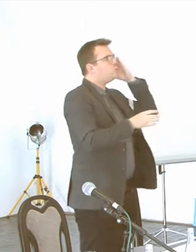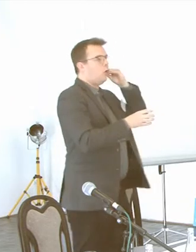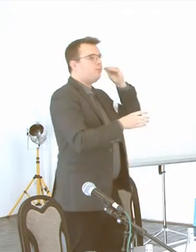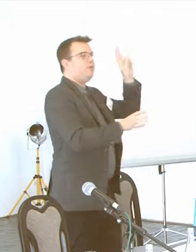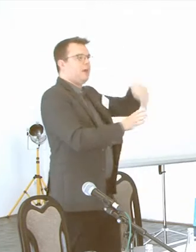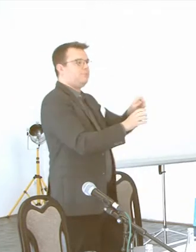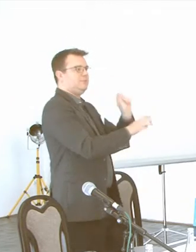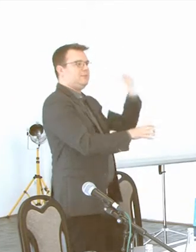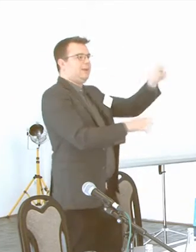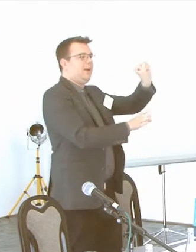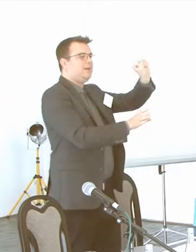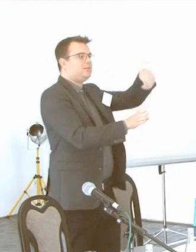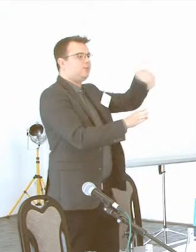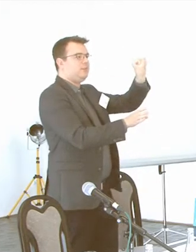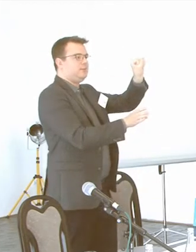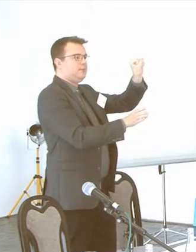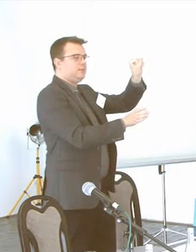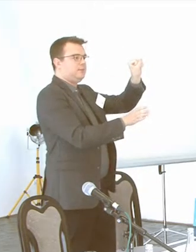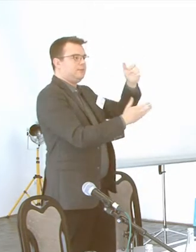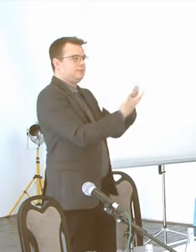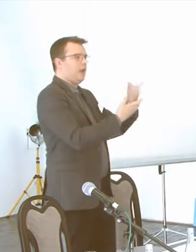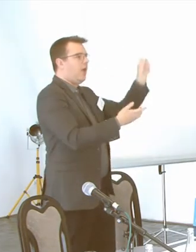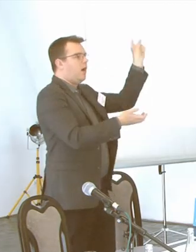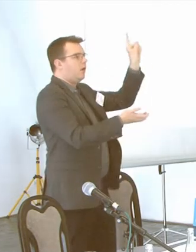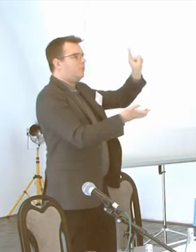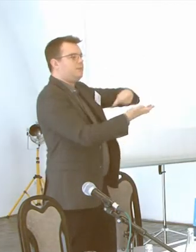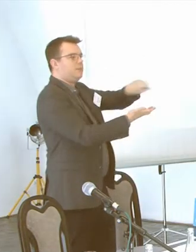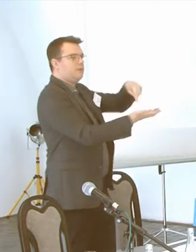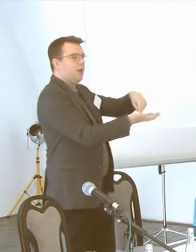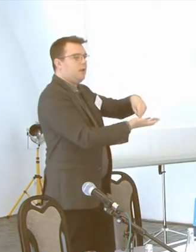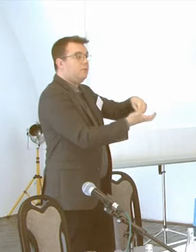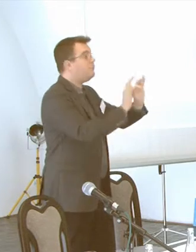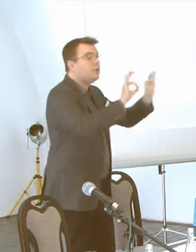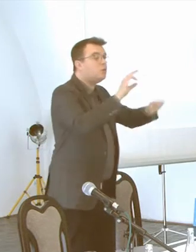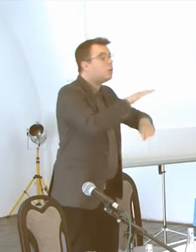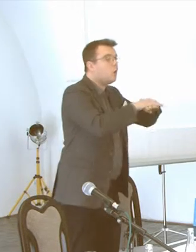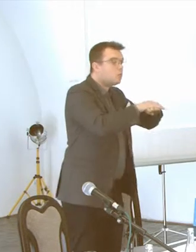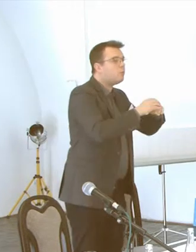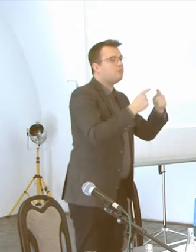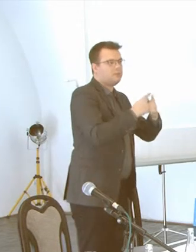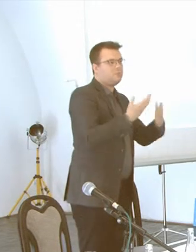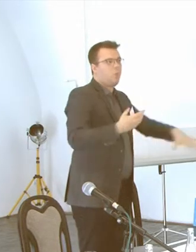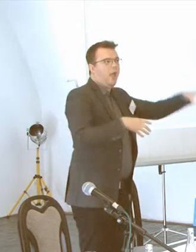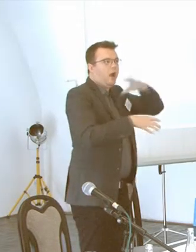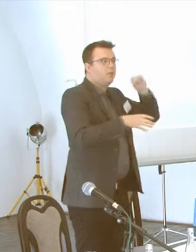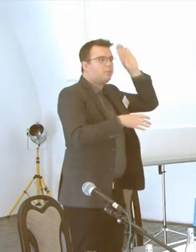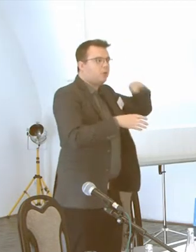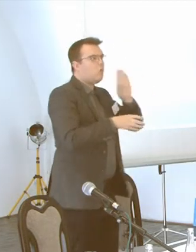you a little bit about deaf people can send an SMS to the emergency central, and it's quite good.